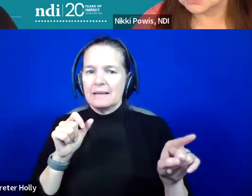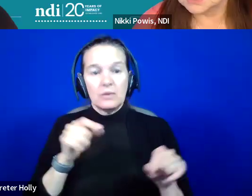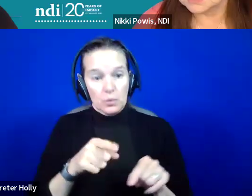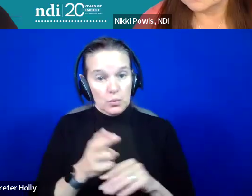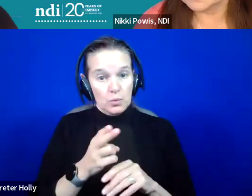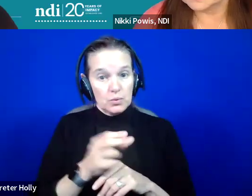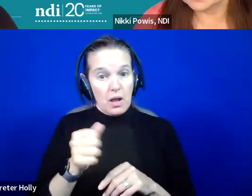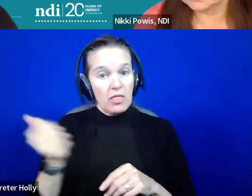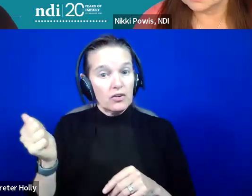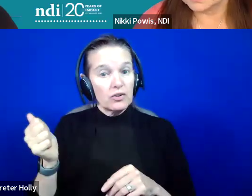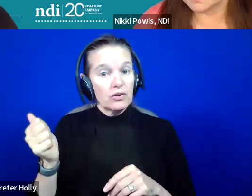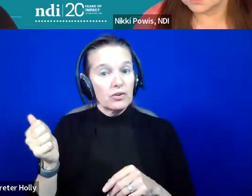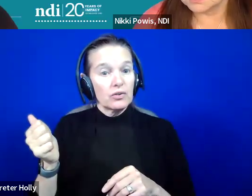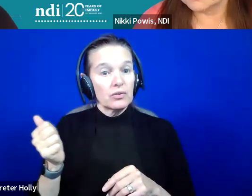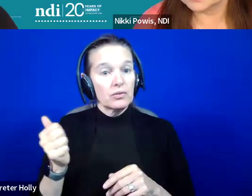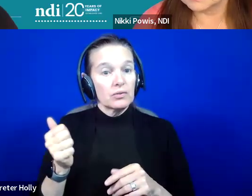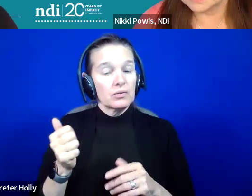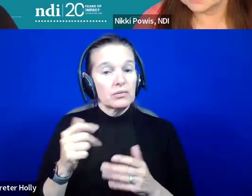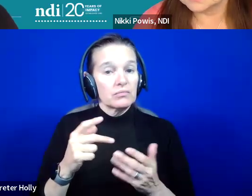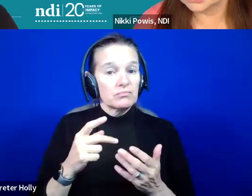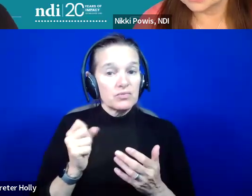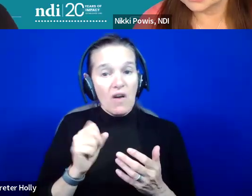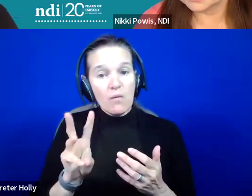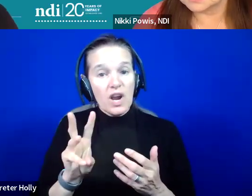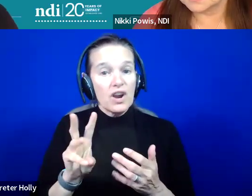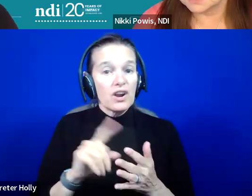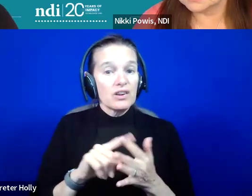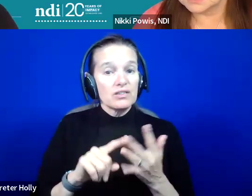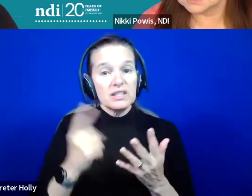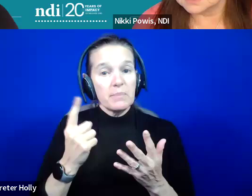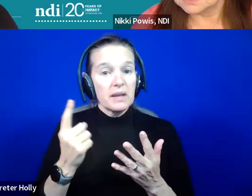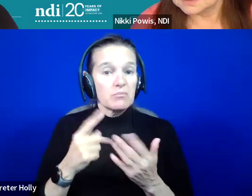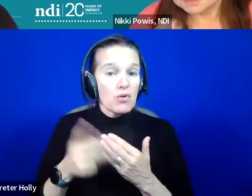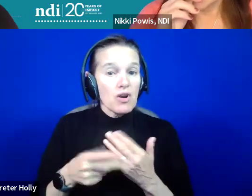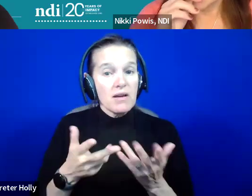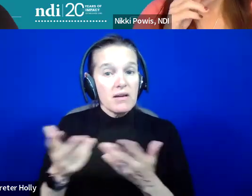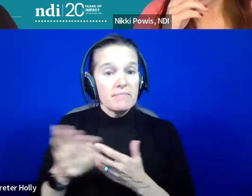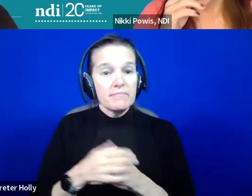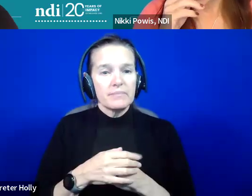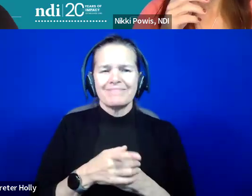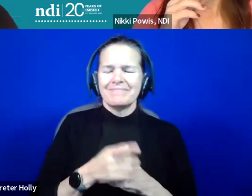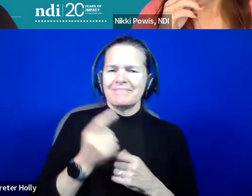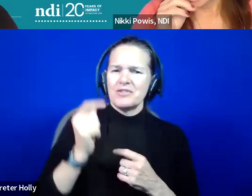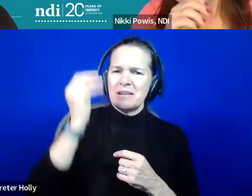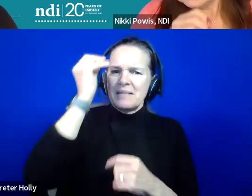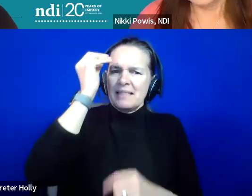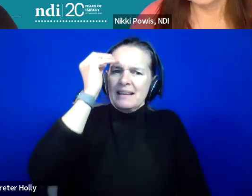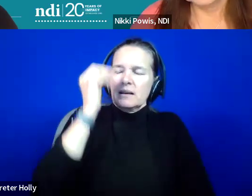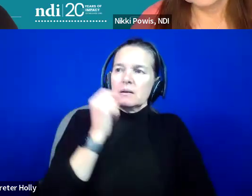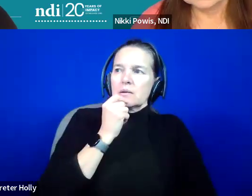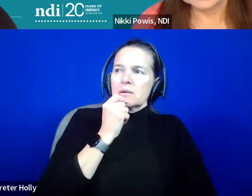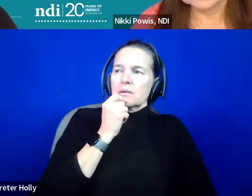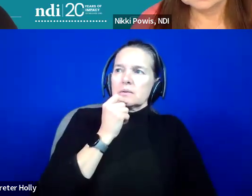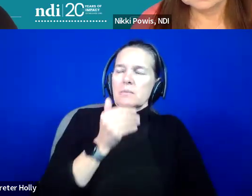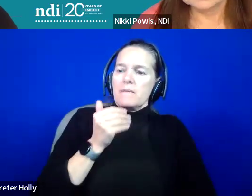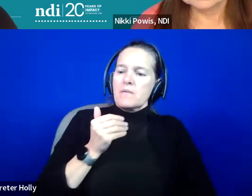other alternatives that you can think of? Would you make any suggestions on that, Lorinda? I'm trying to think what I used before. So